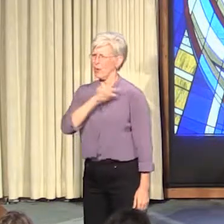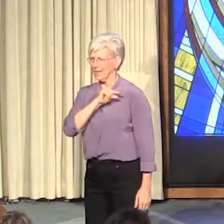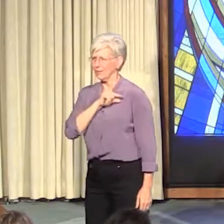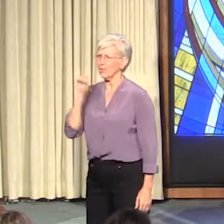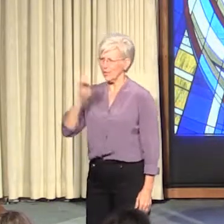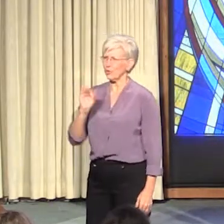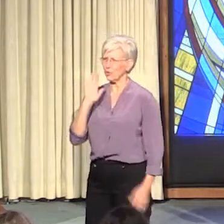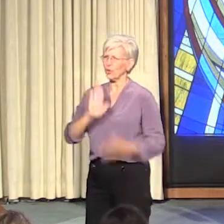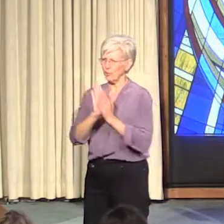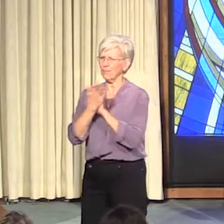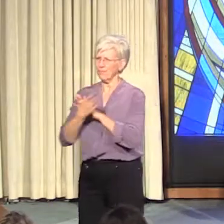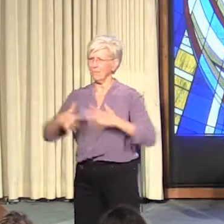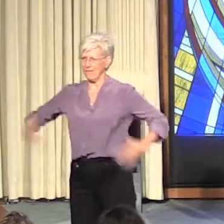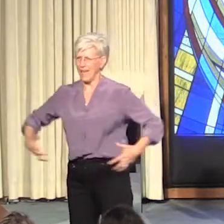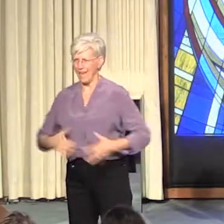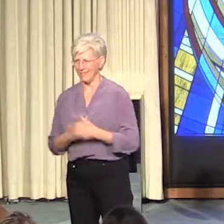right?